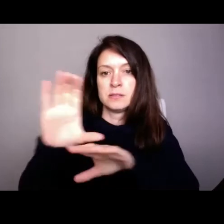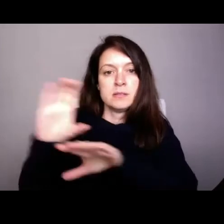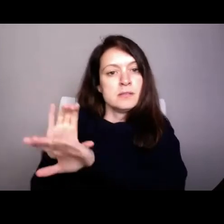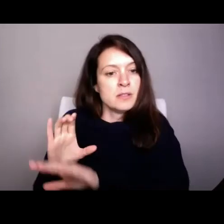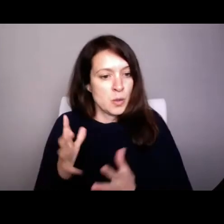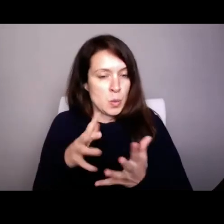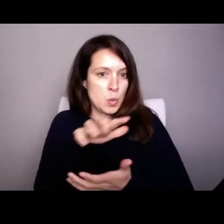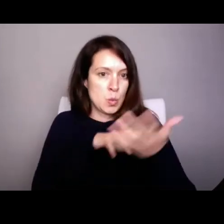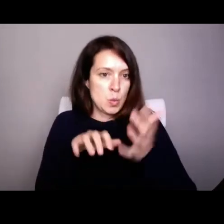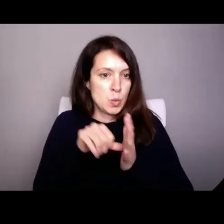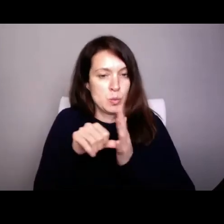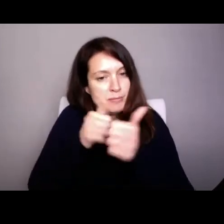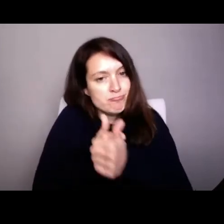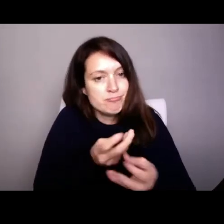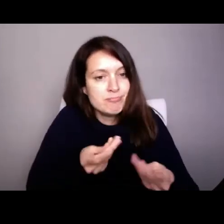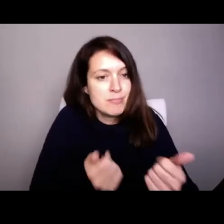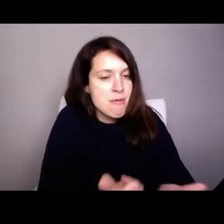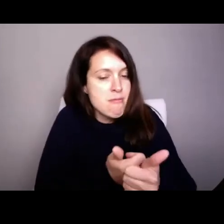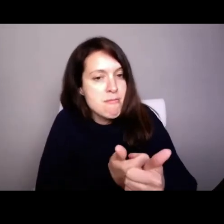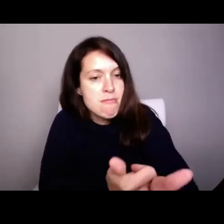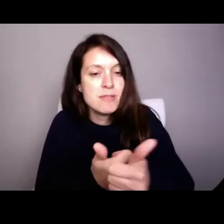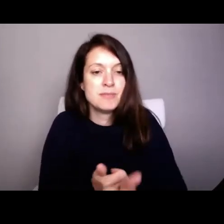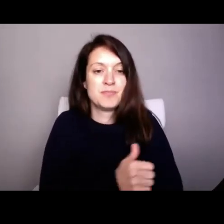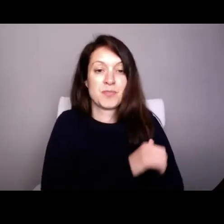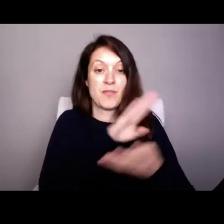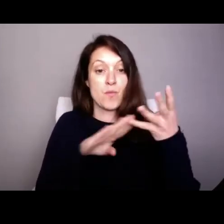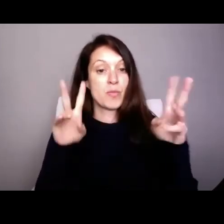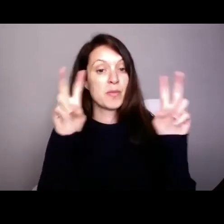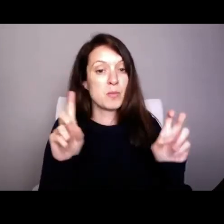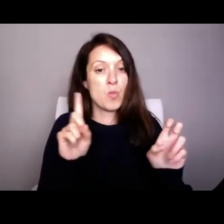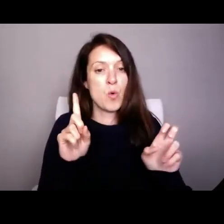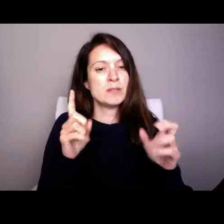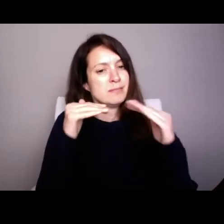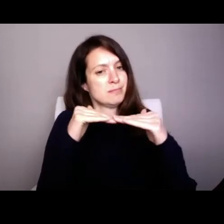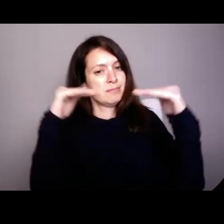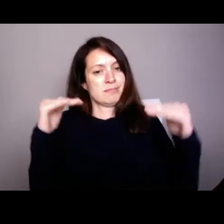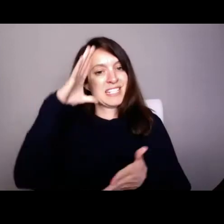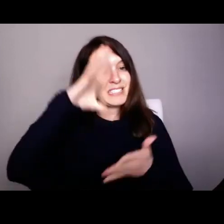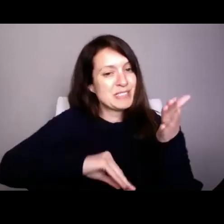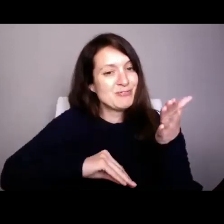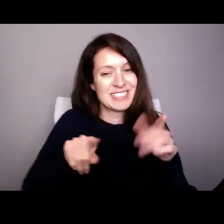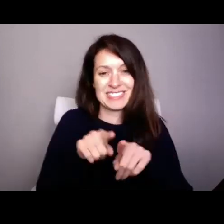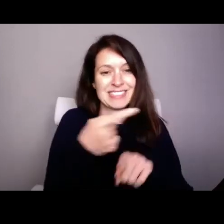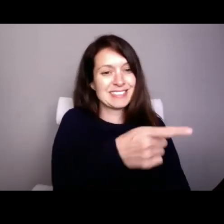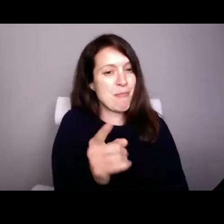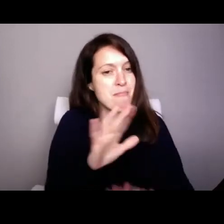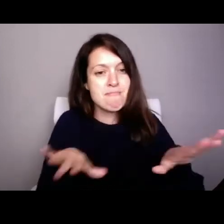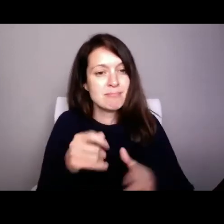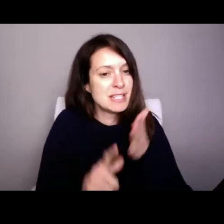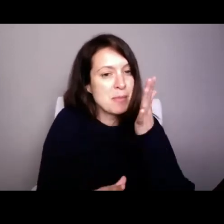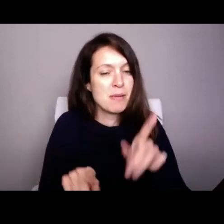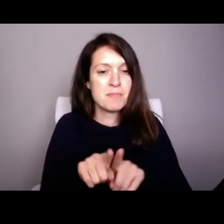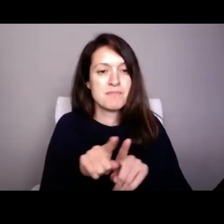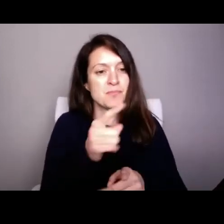The fourth theme was about kind of equitable experience. So really that's looking at the importance of kind of university